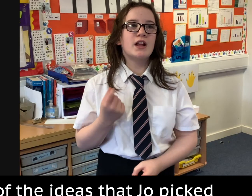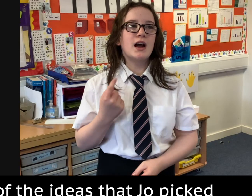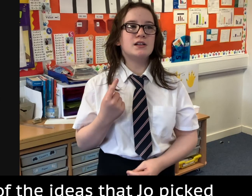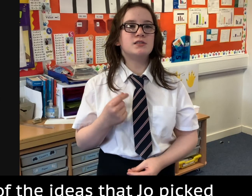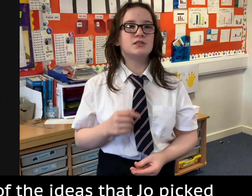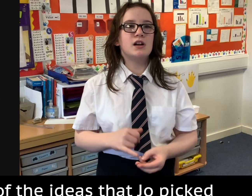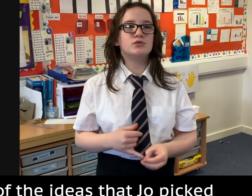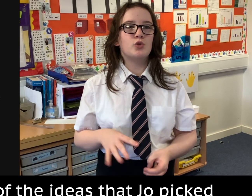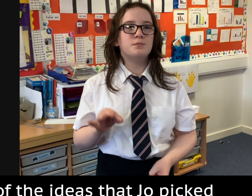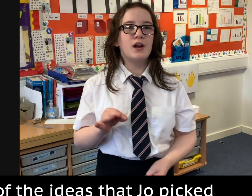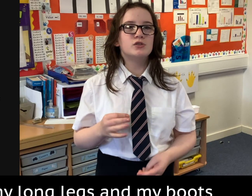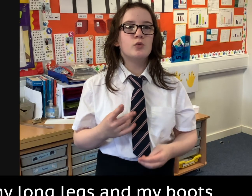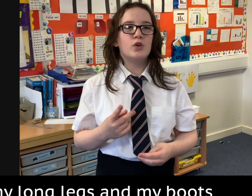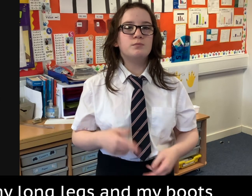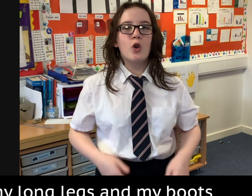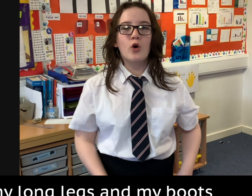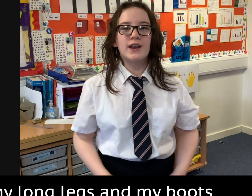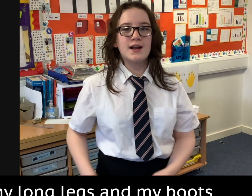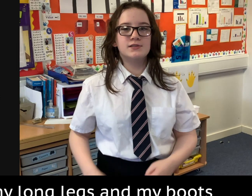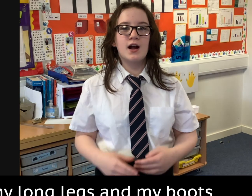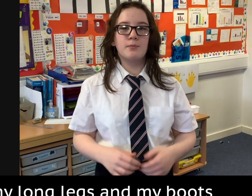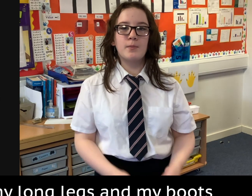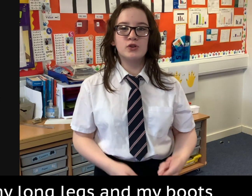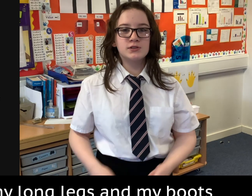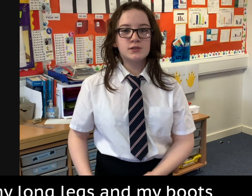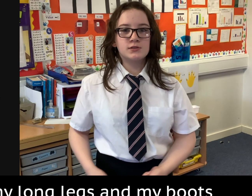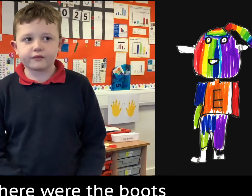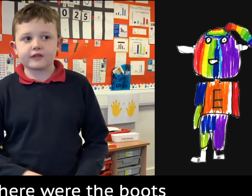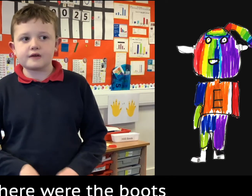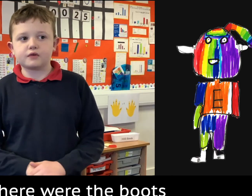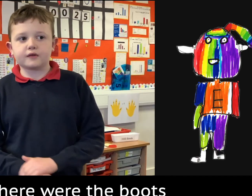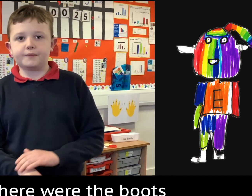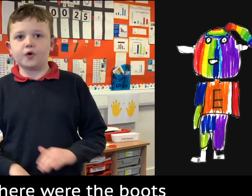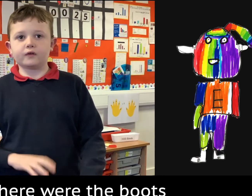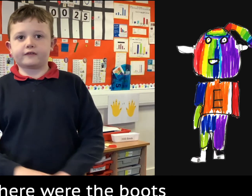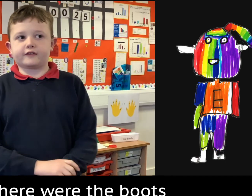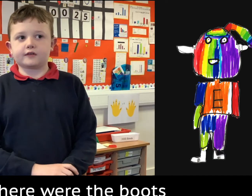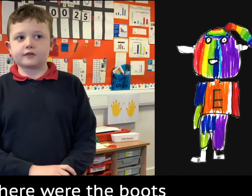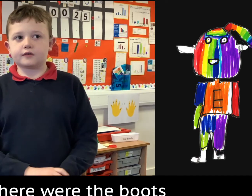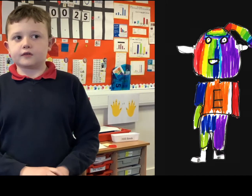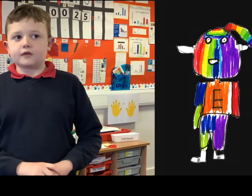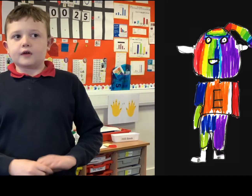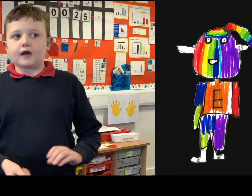Some of the ideas that Joe picked were my long legs and my boots. They were the